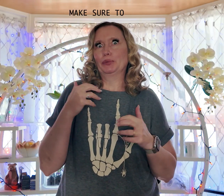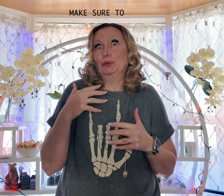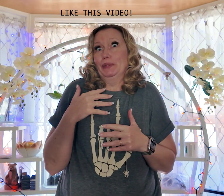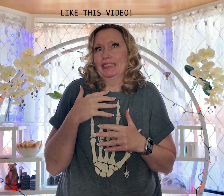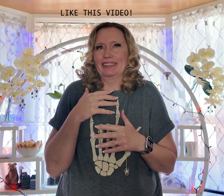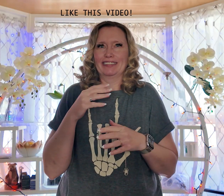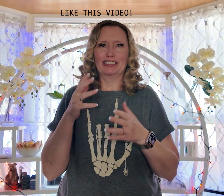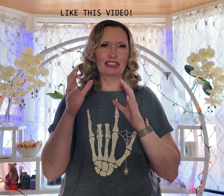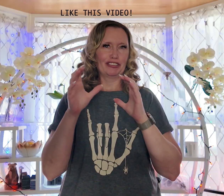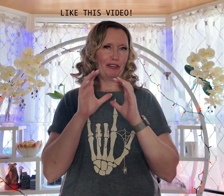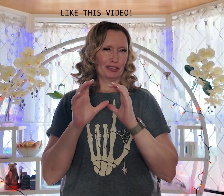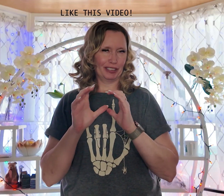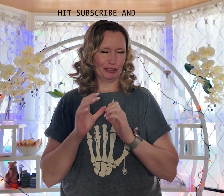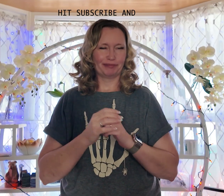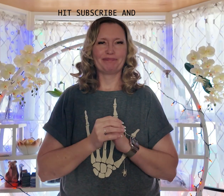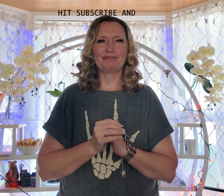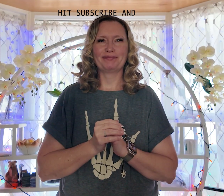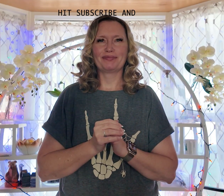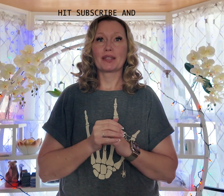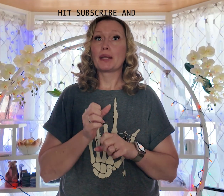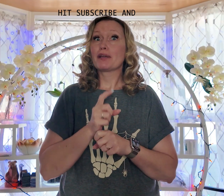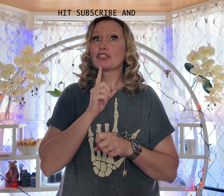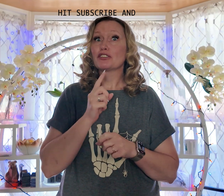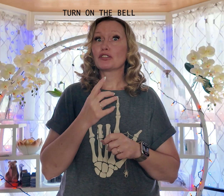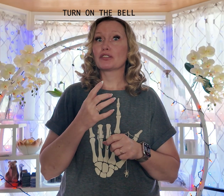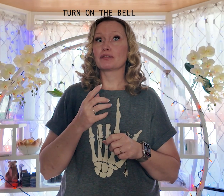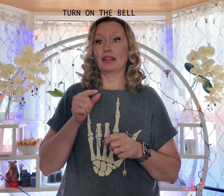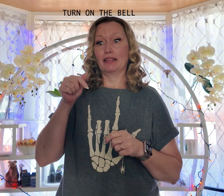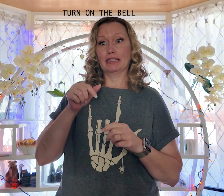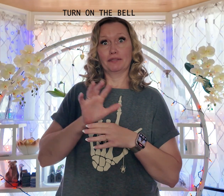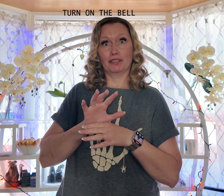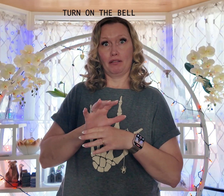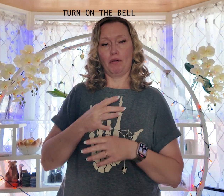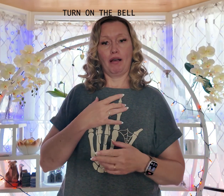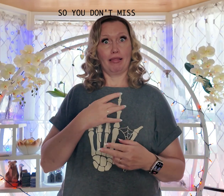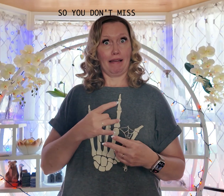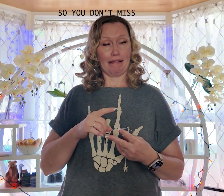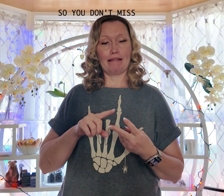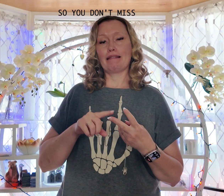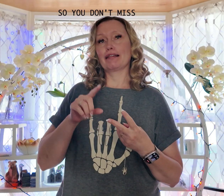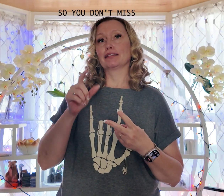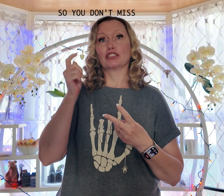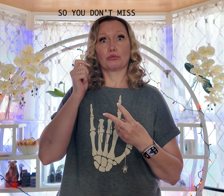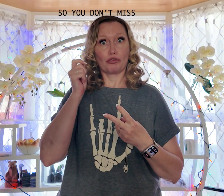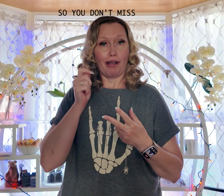like this video, hit subscribe, and turn on the bell so you don't miss our